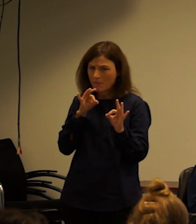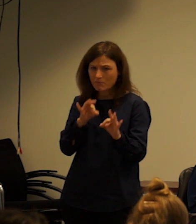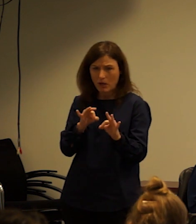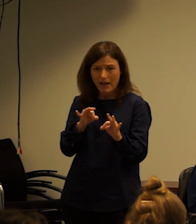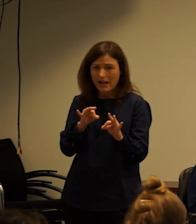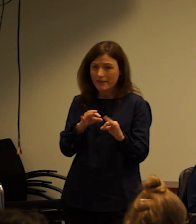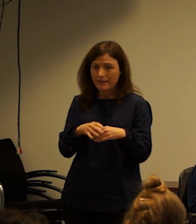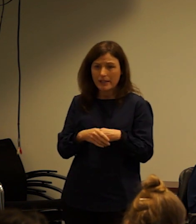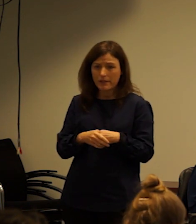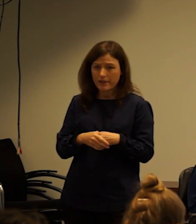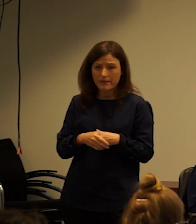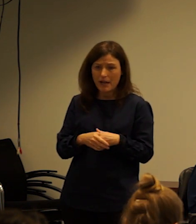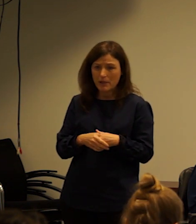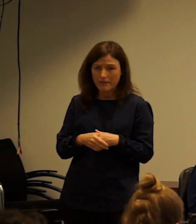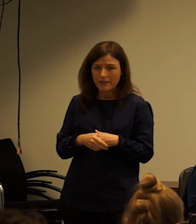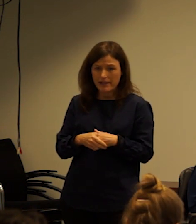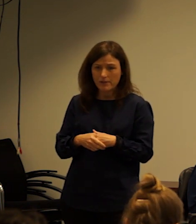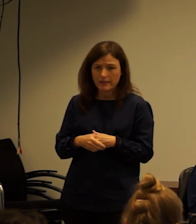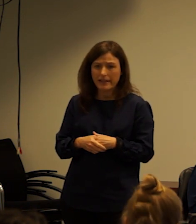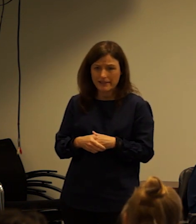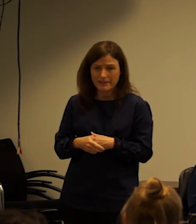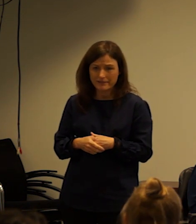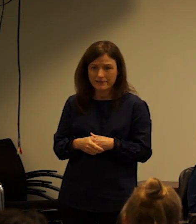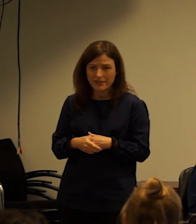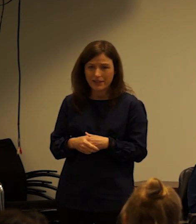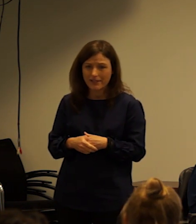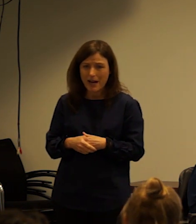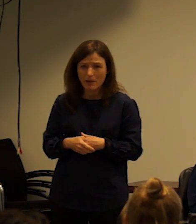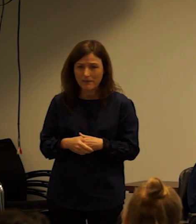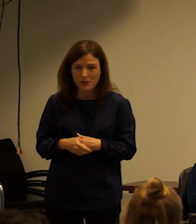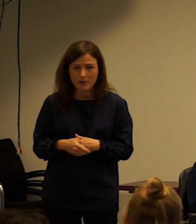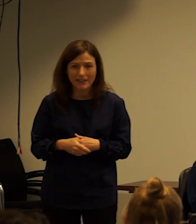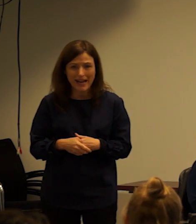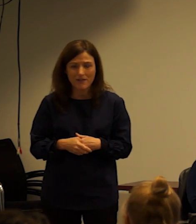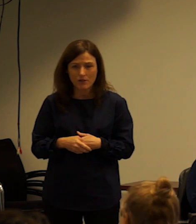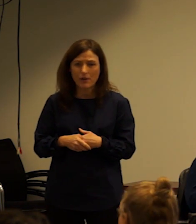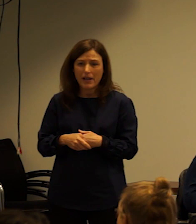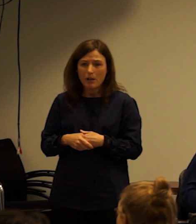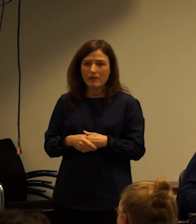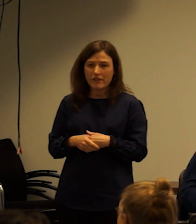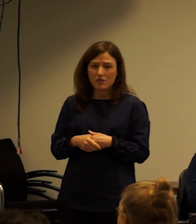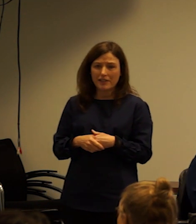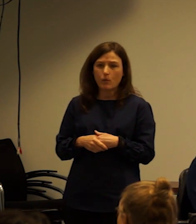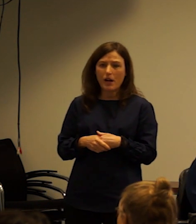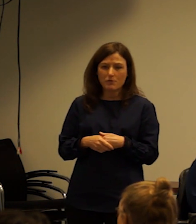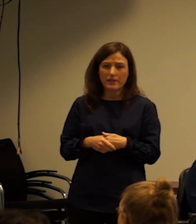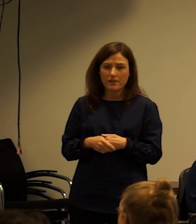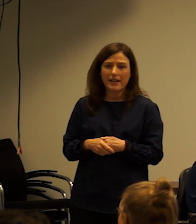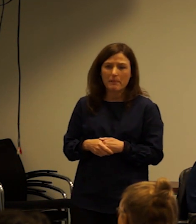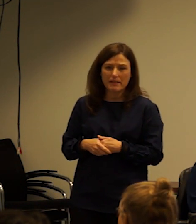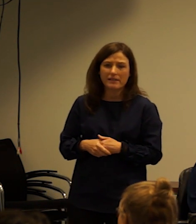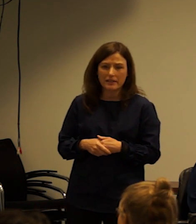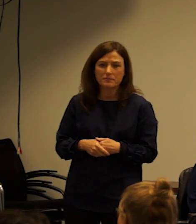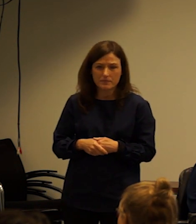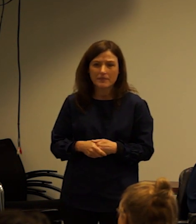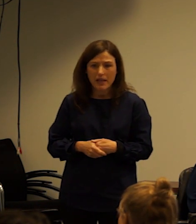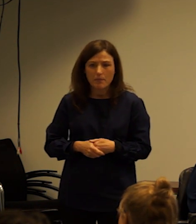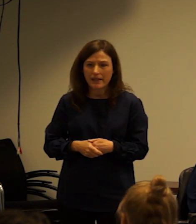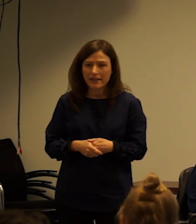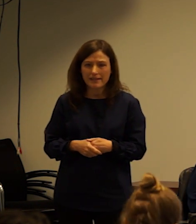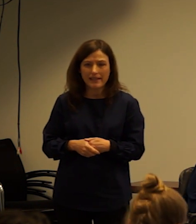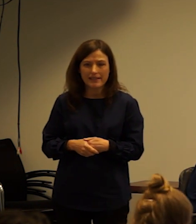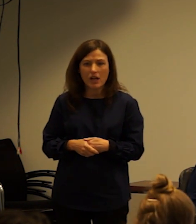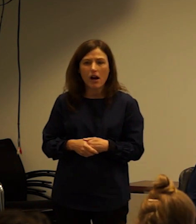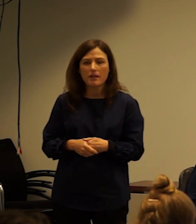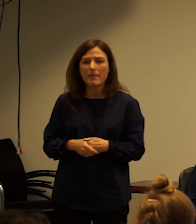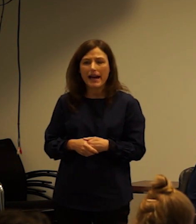and sometimes they have the words wrong. No, they're not perfect, that's correct. They're not perfect. You really have to be vigilant and watch what they're typing. So. They don't